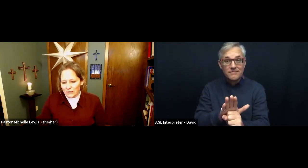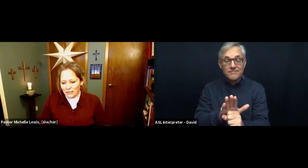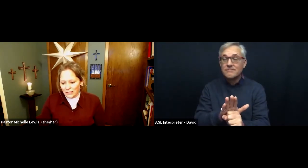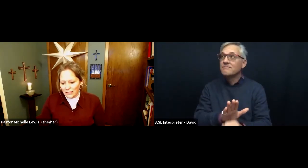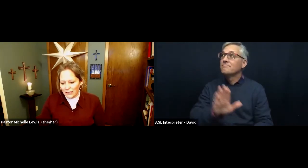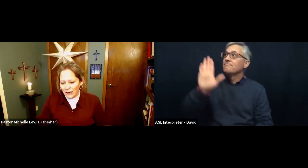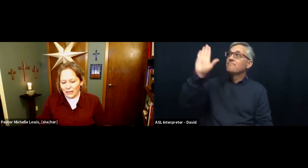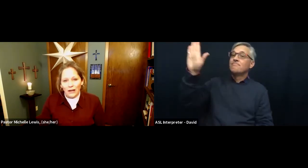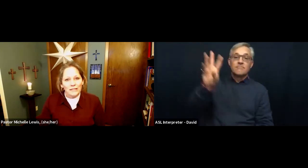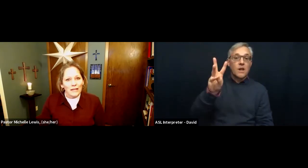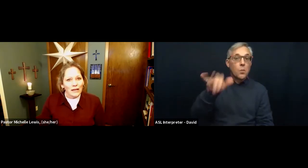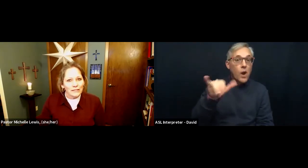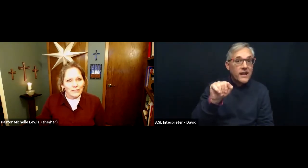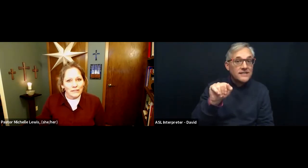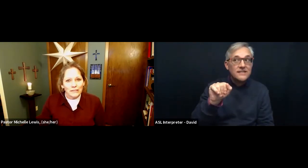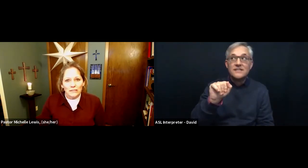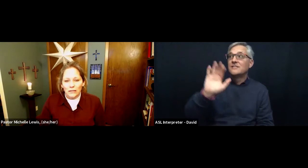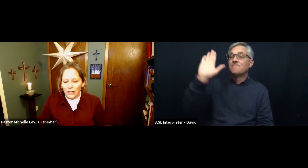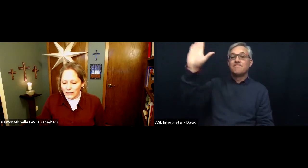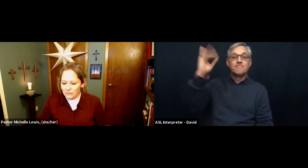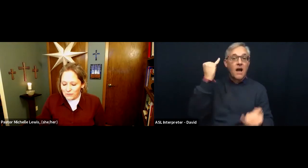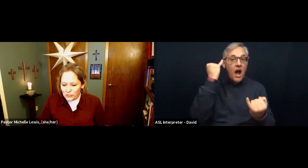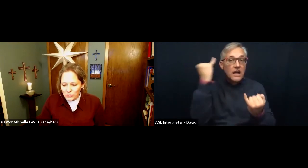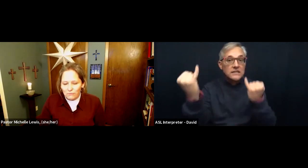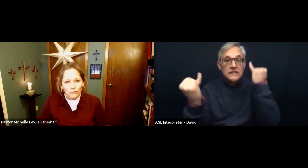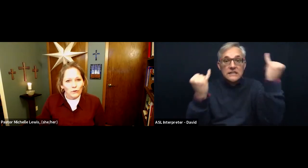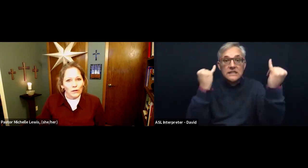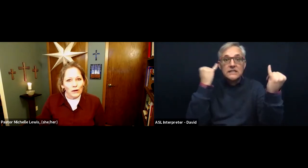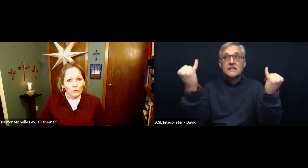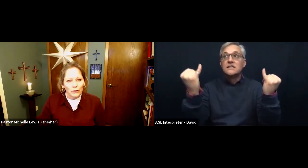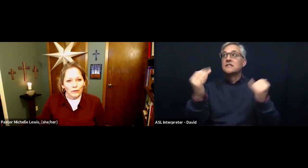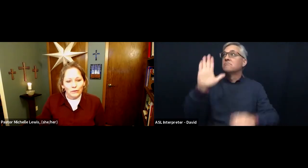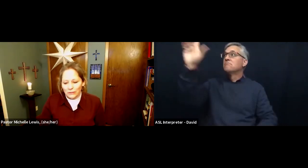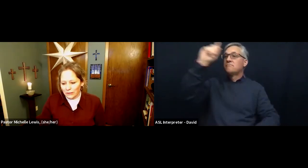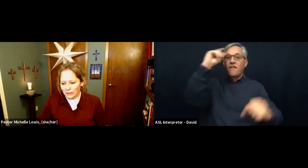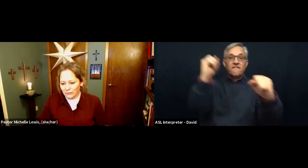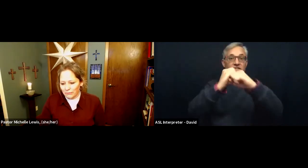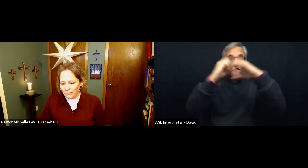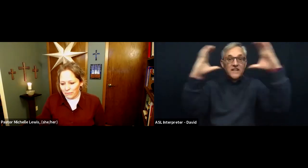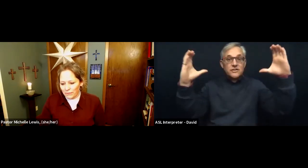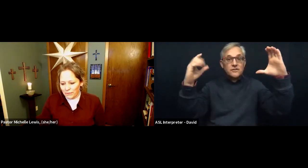ways and God's ideas, God's vision for our world,